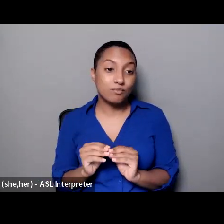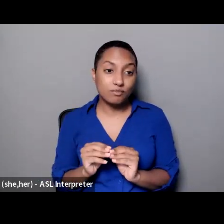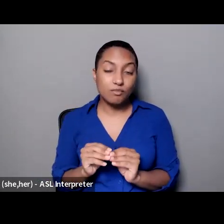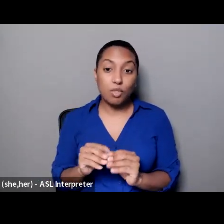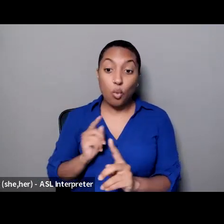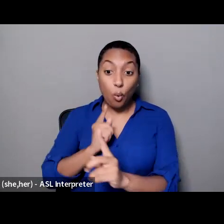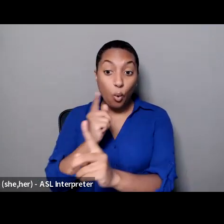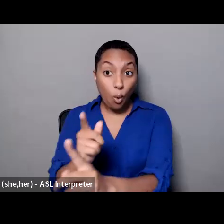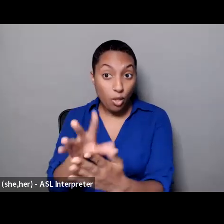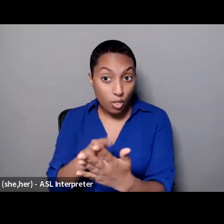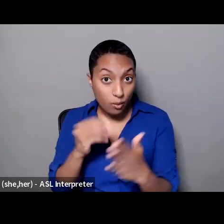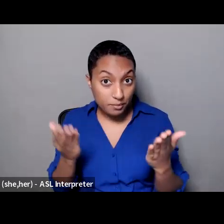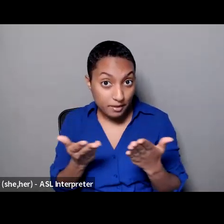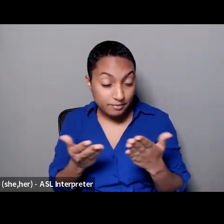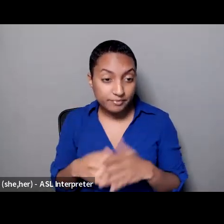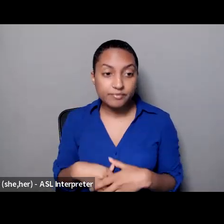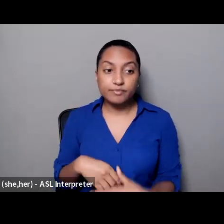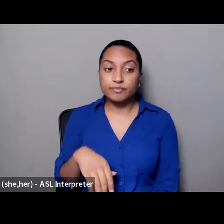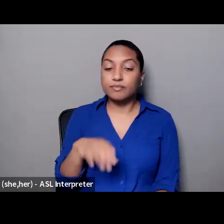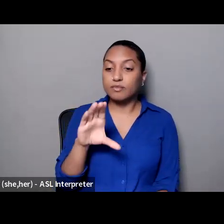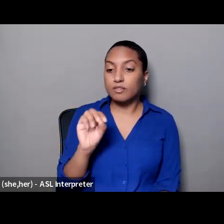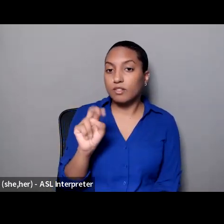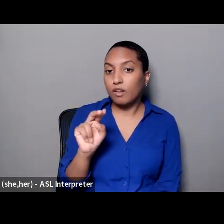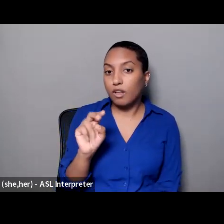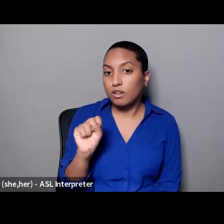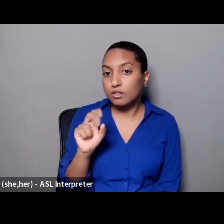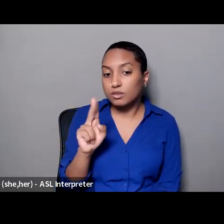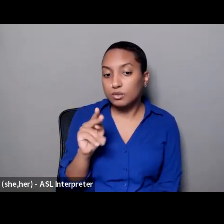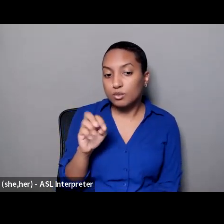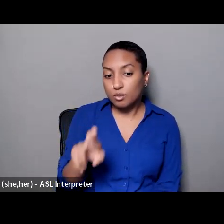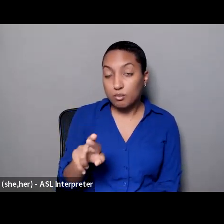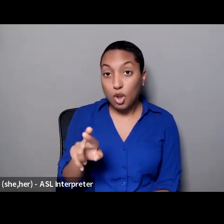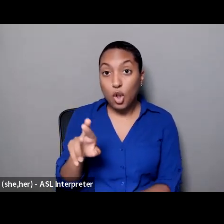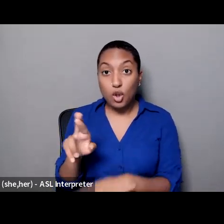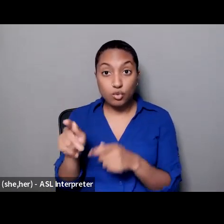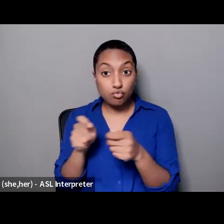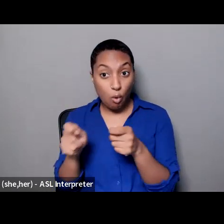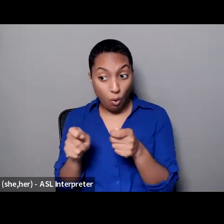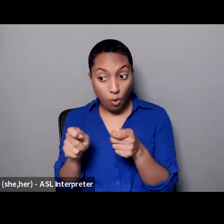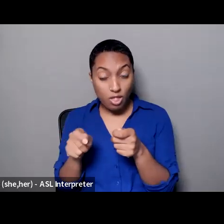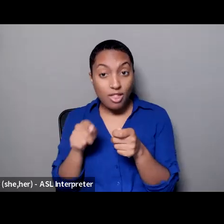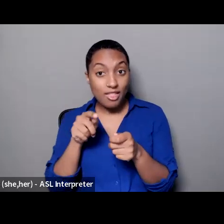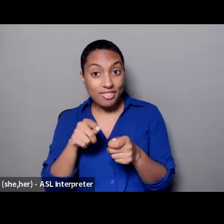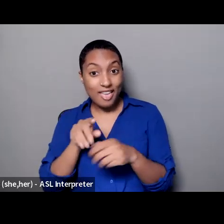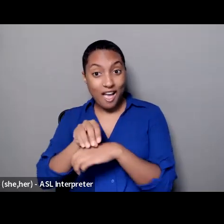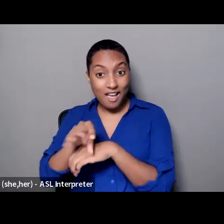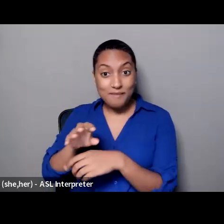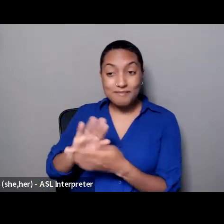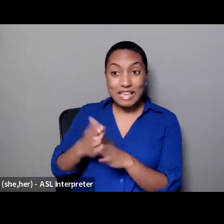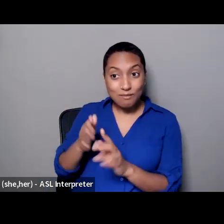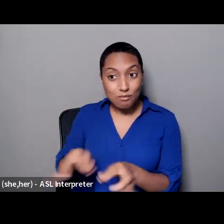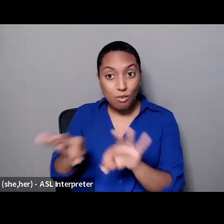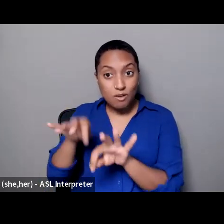how consumer control became important for centers for independent living and for individuals